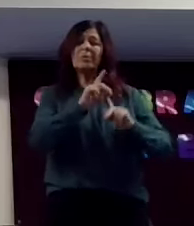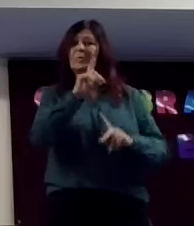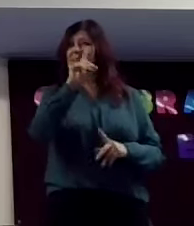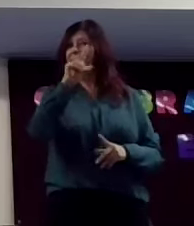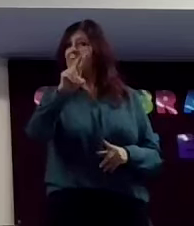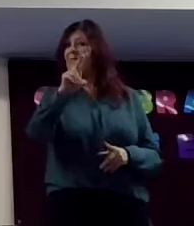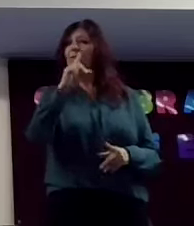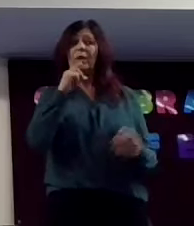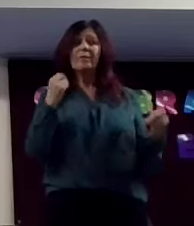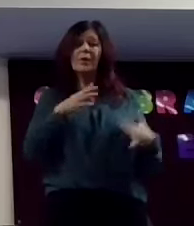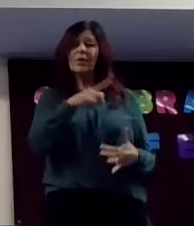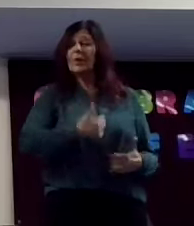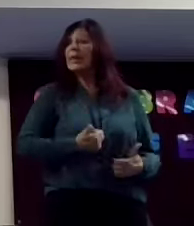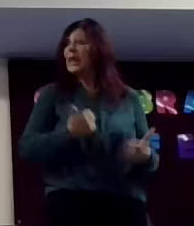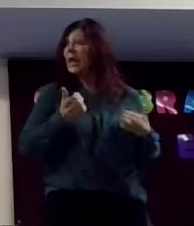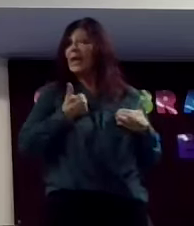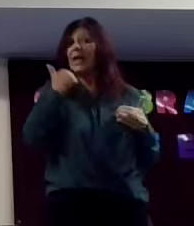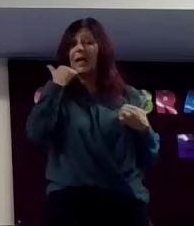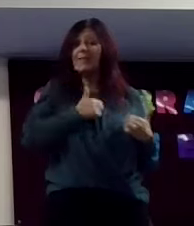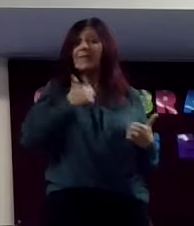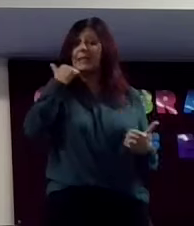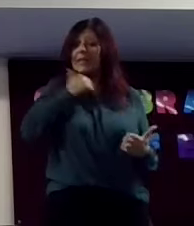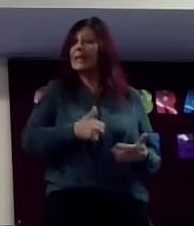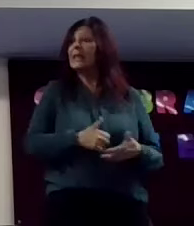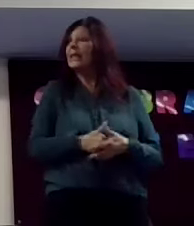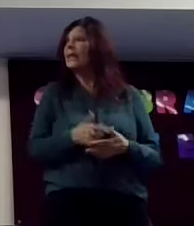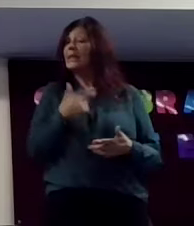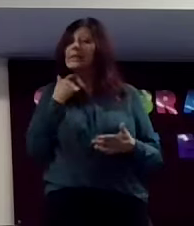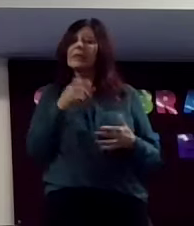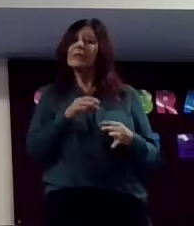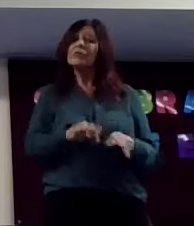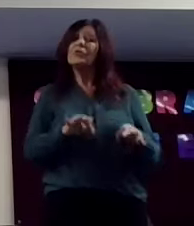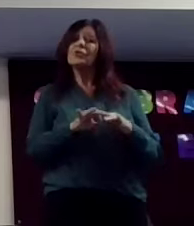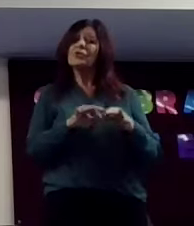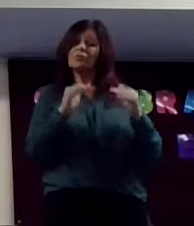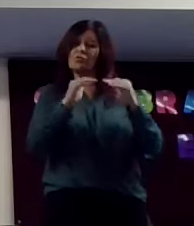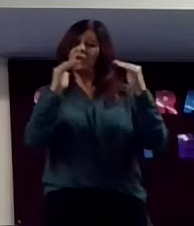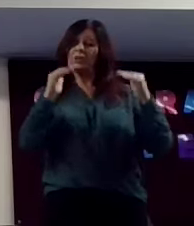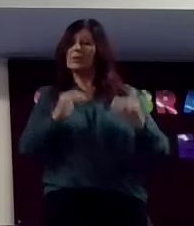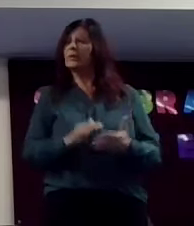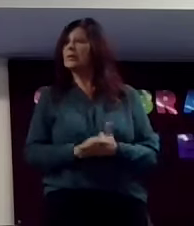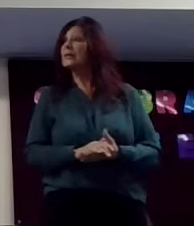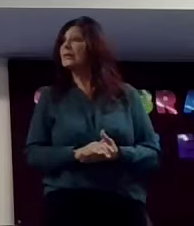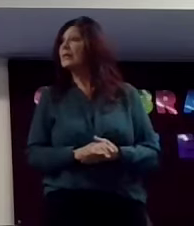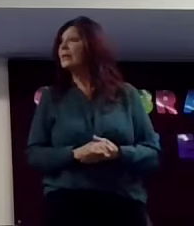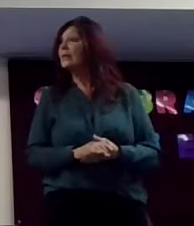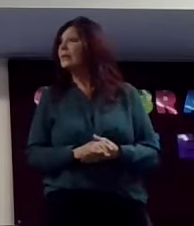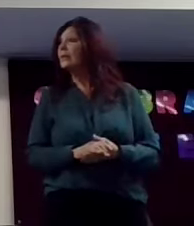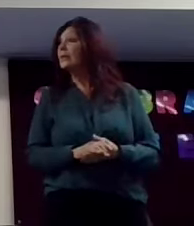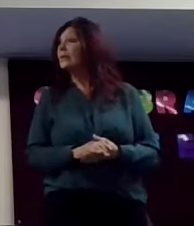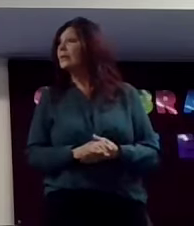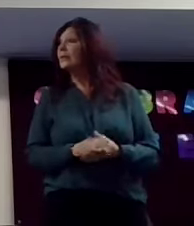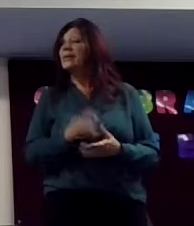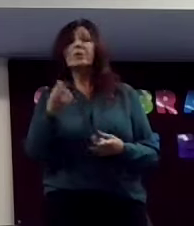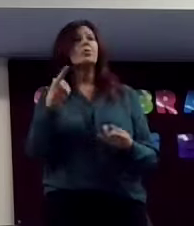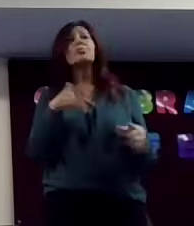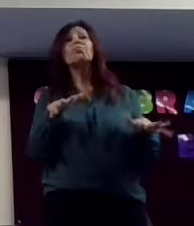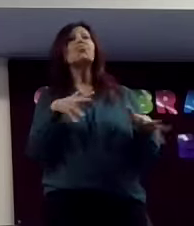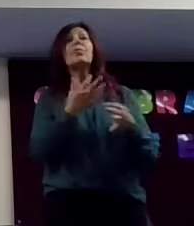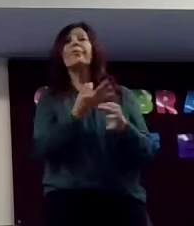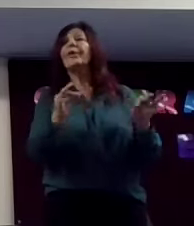that are in fear for their lives every day, that deserve justice against their abuser, that's getting basically stopped from